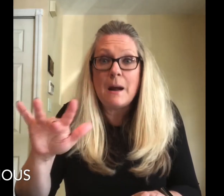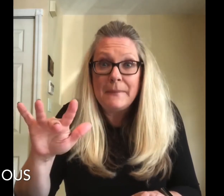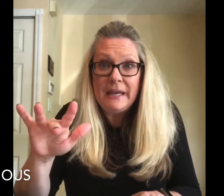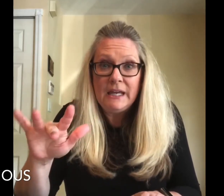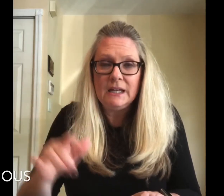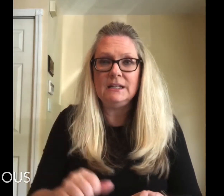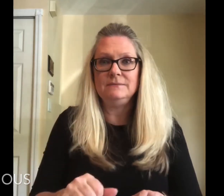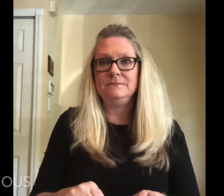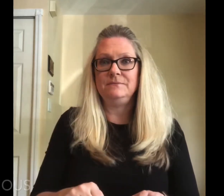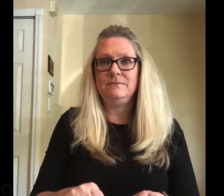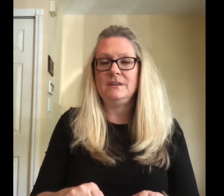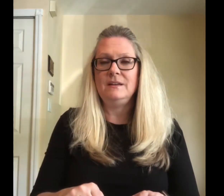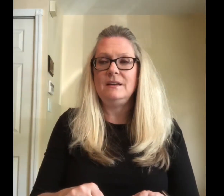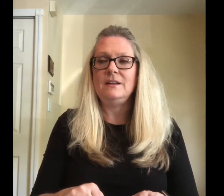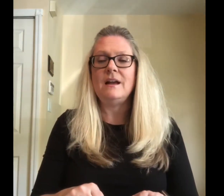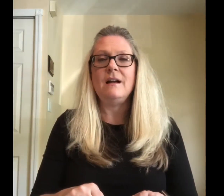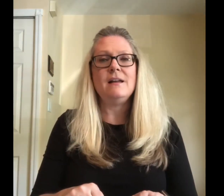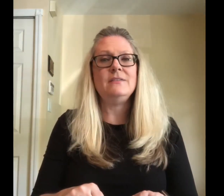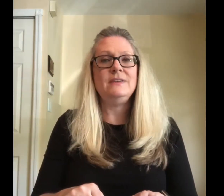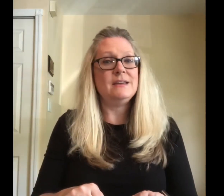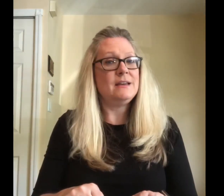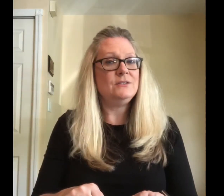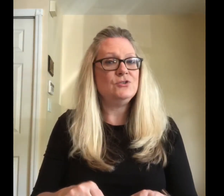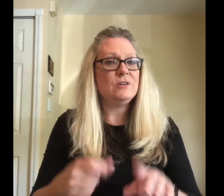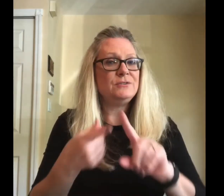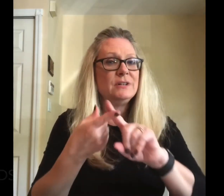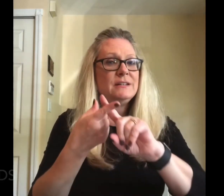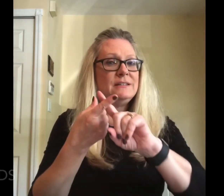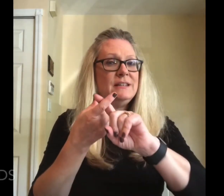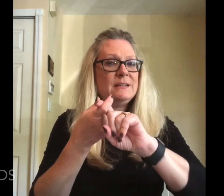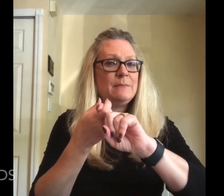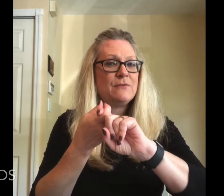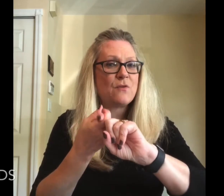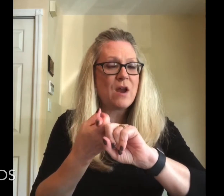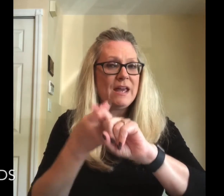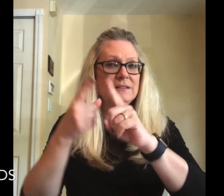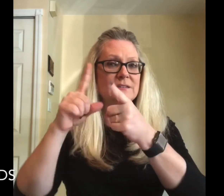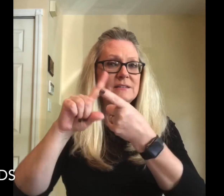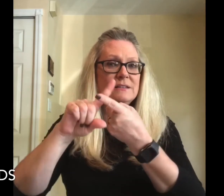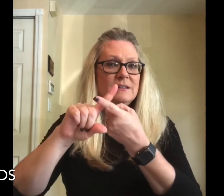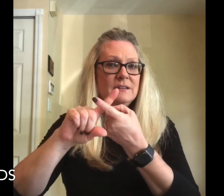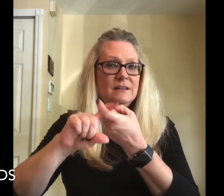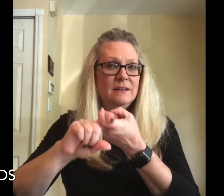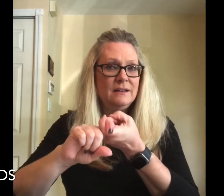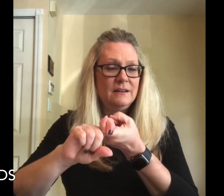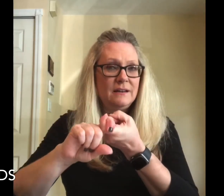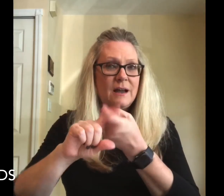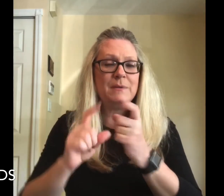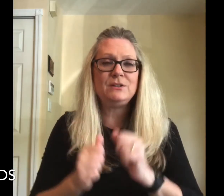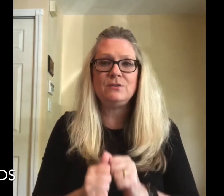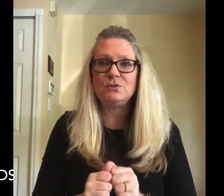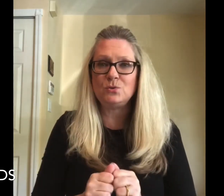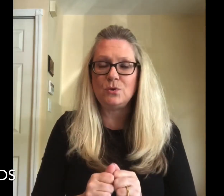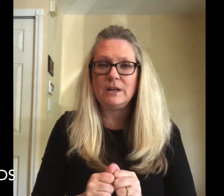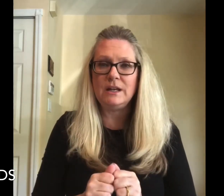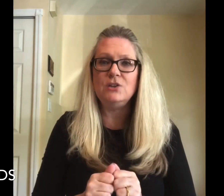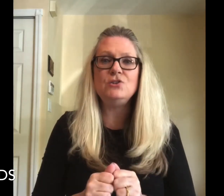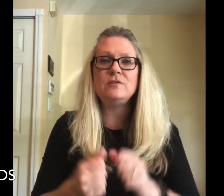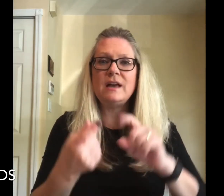yummy. And at the end, you're also going to see some friends come into the story. Can you do that?